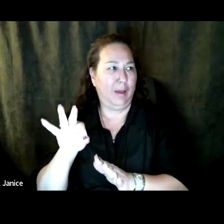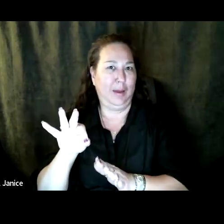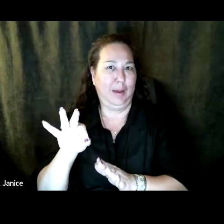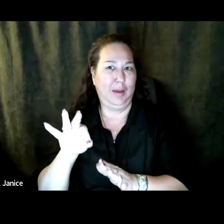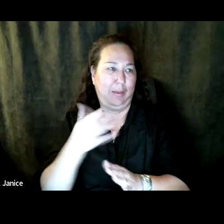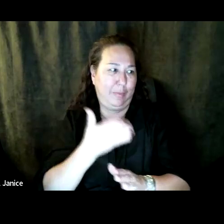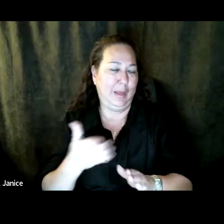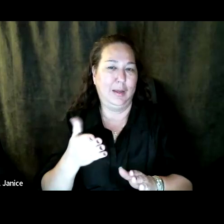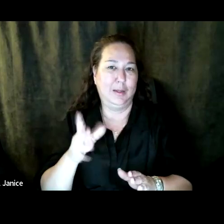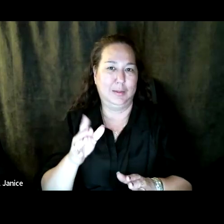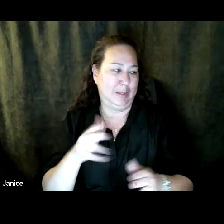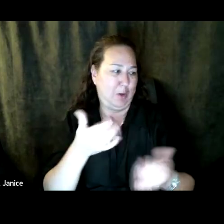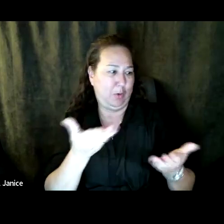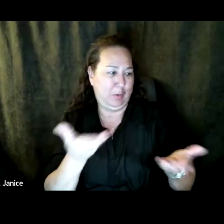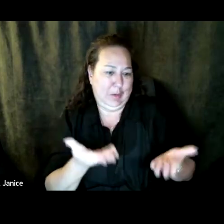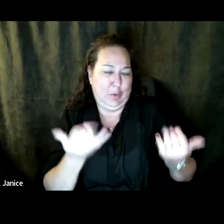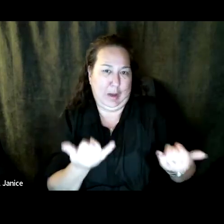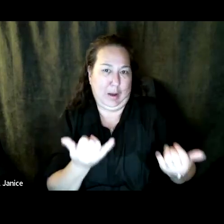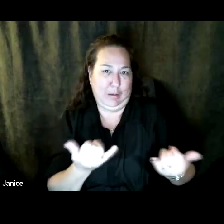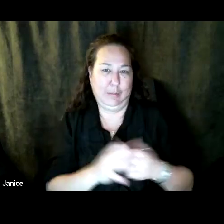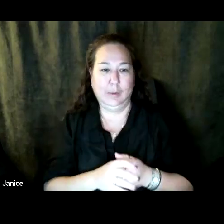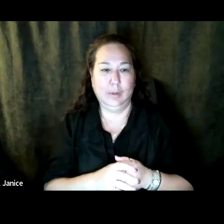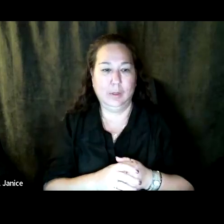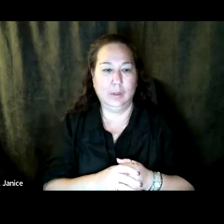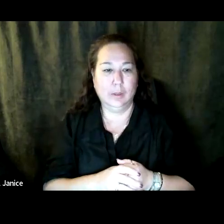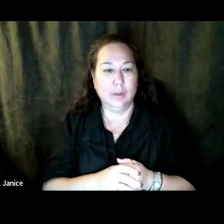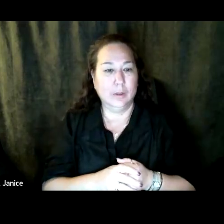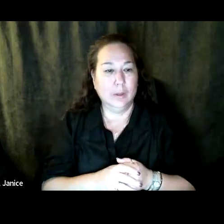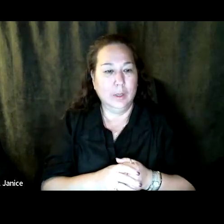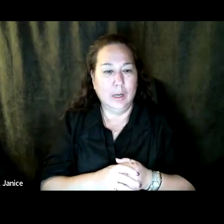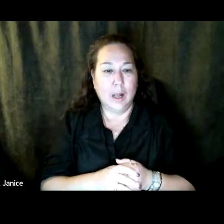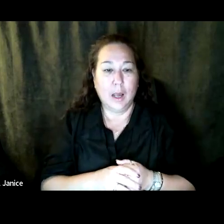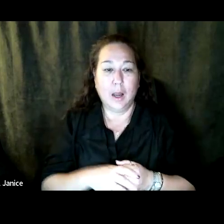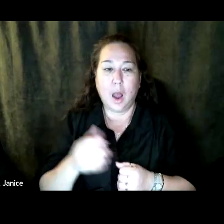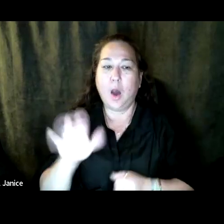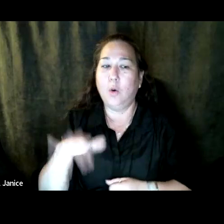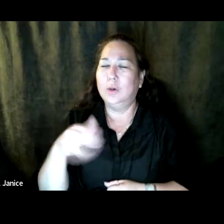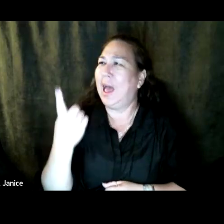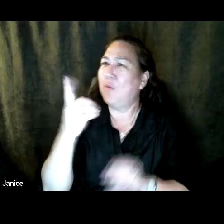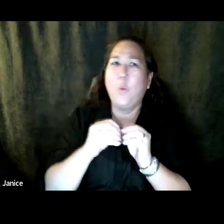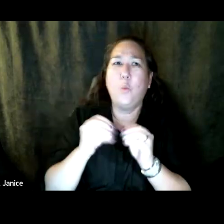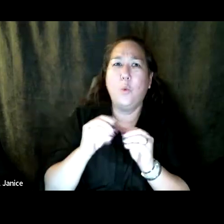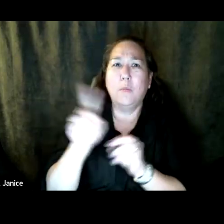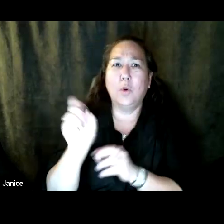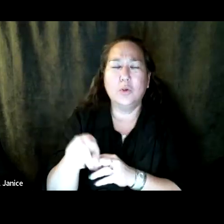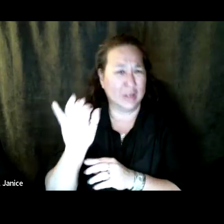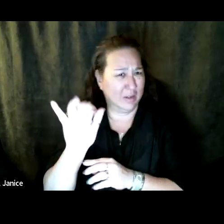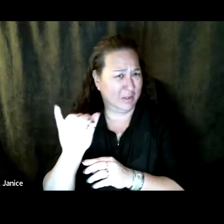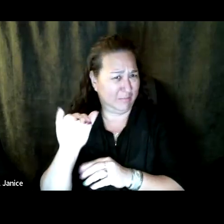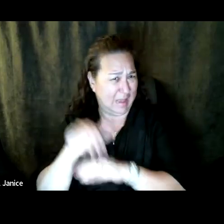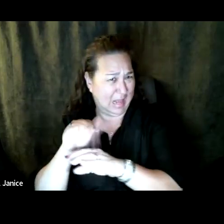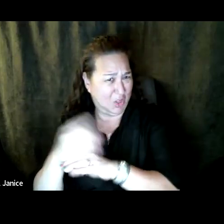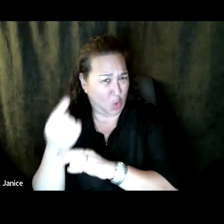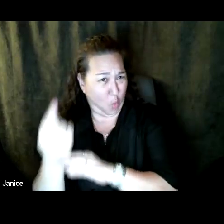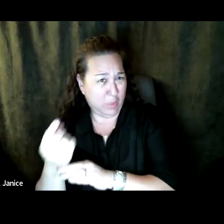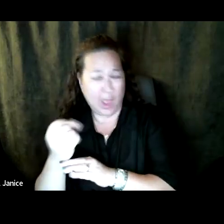I didn't ask this when it first came out, and that was my bad. Is it only in English right now, or do they have the options to utilize in other languages? Oh, that's